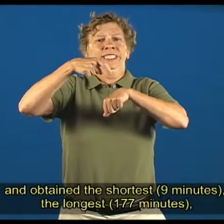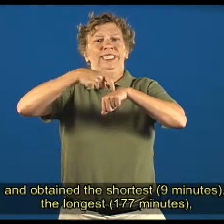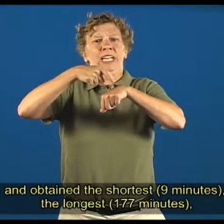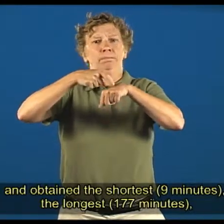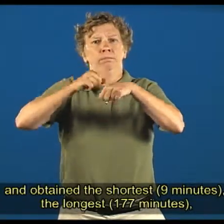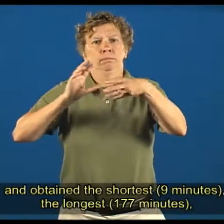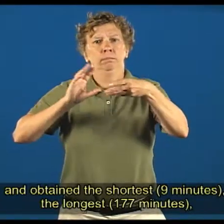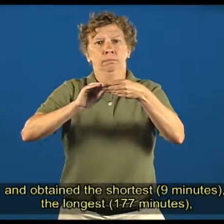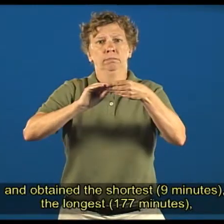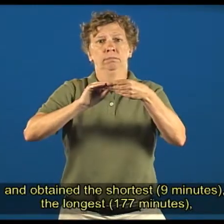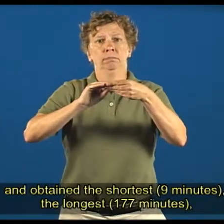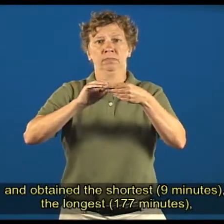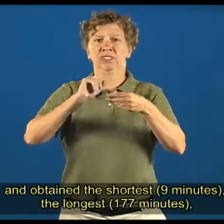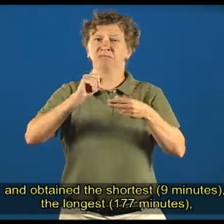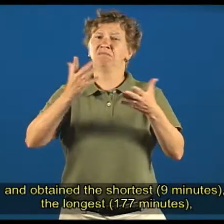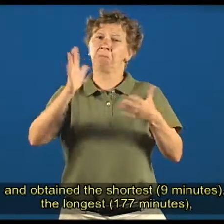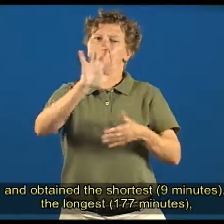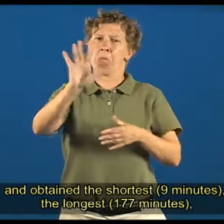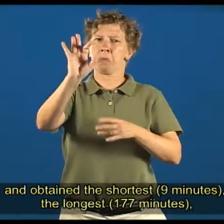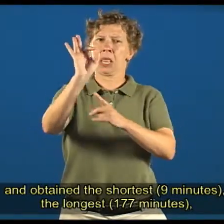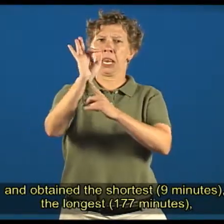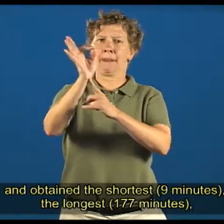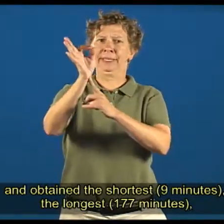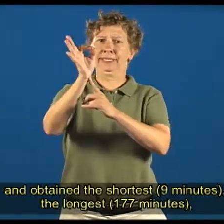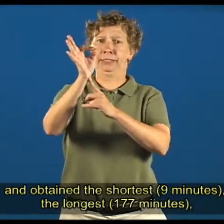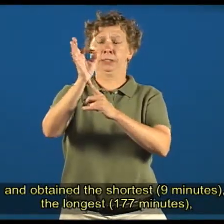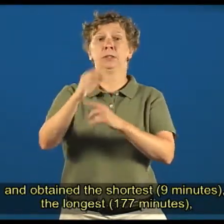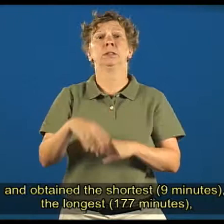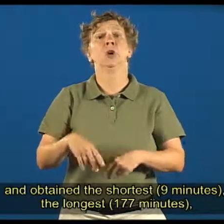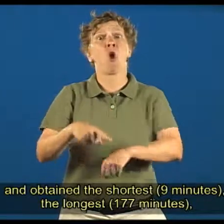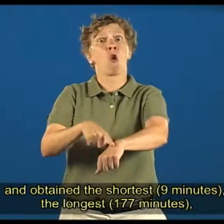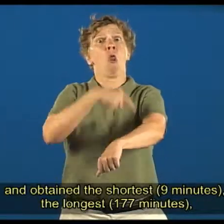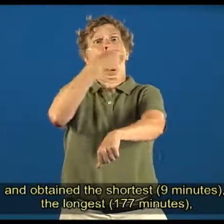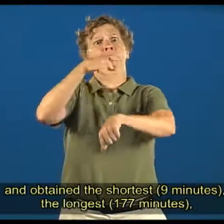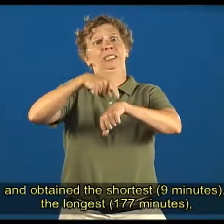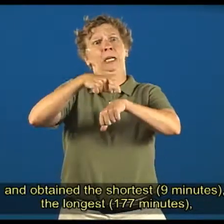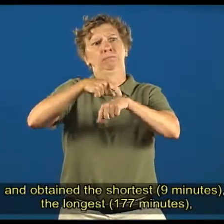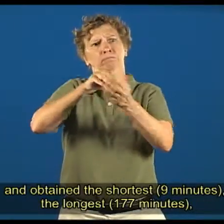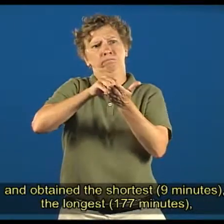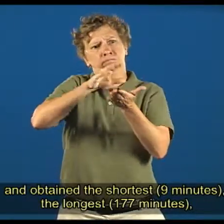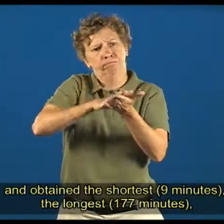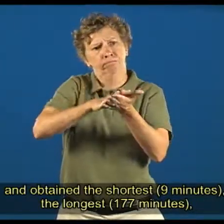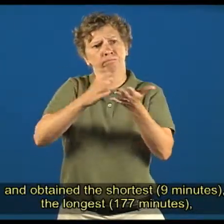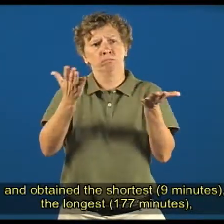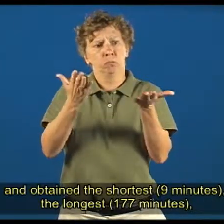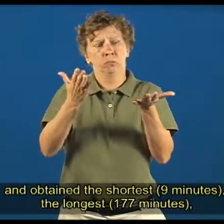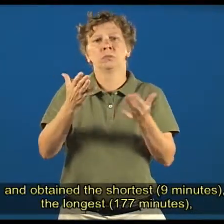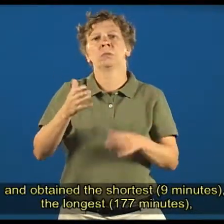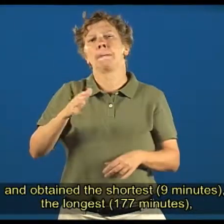and obtained the shortest 9 minutes, the longest